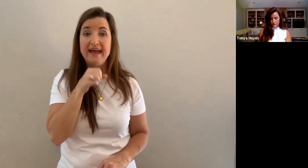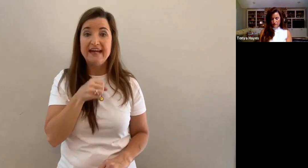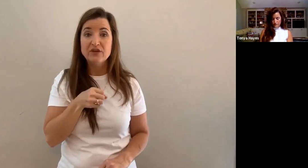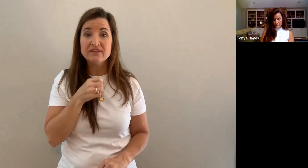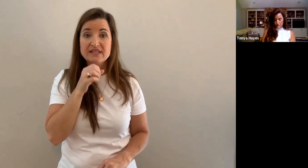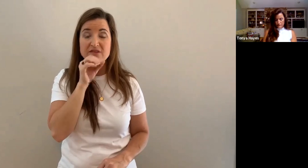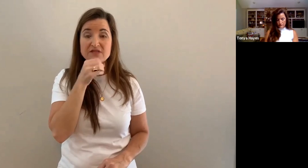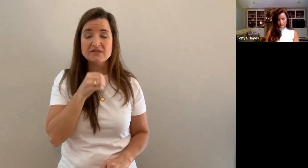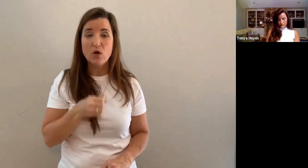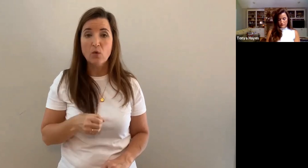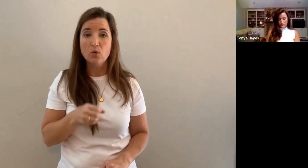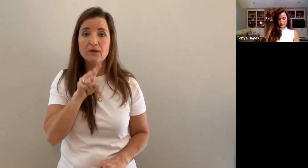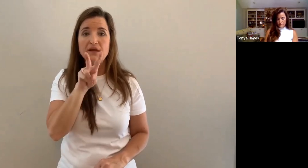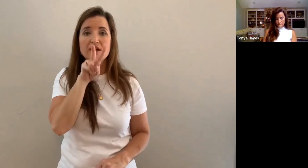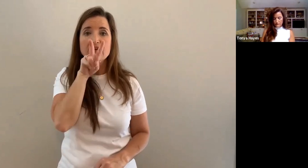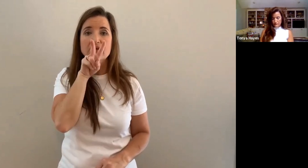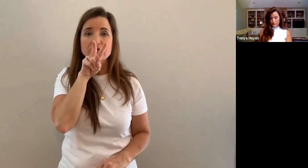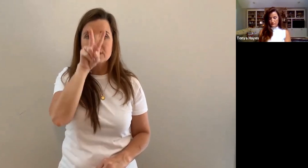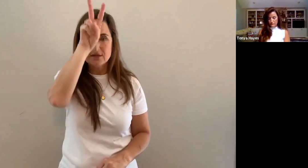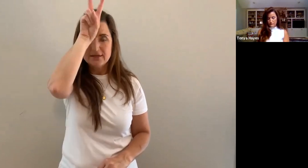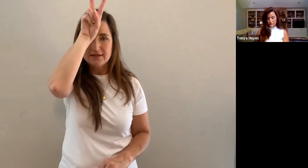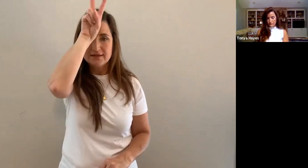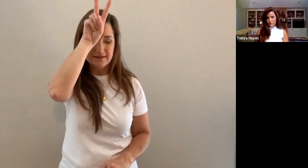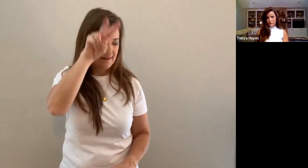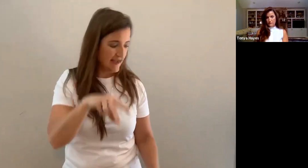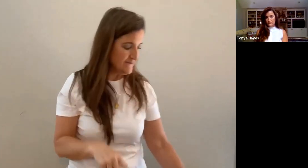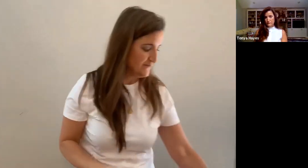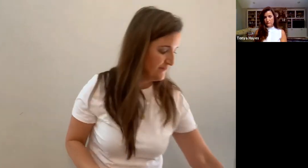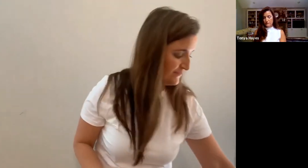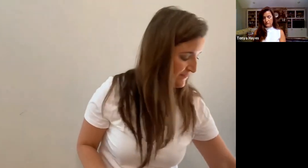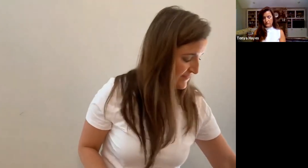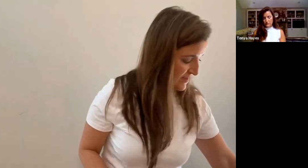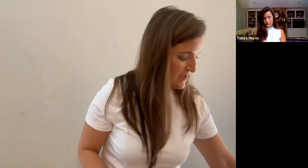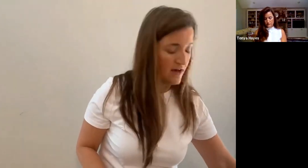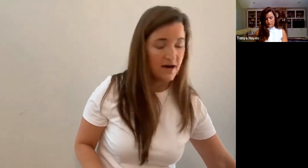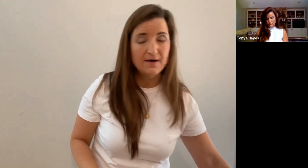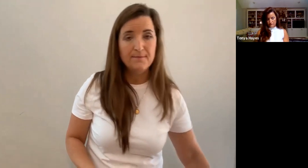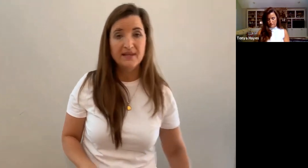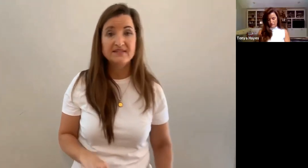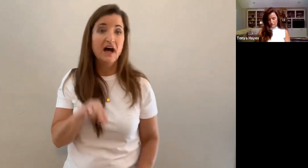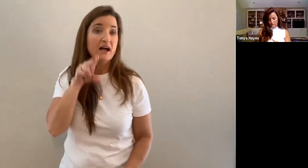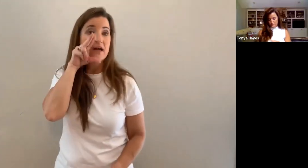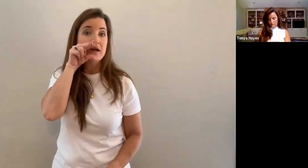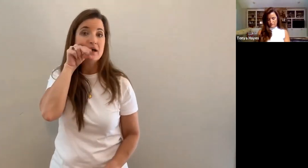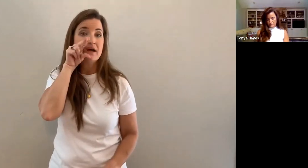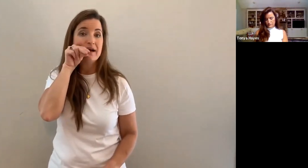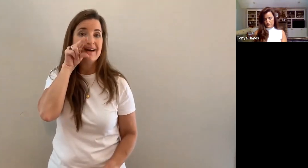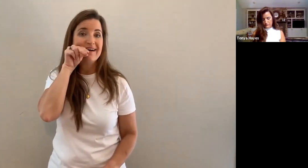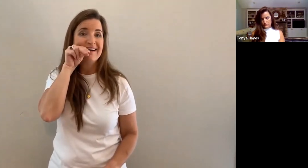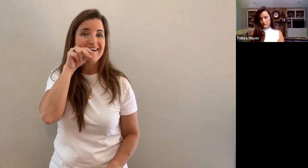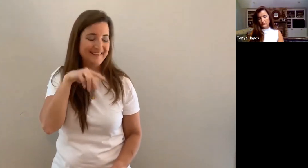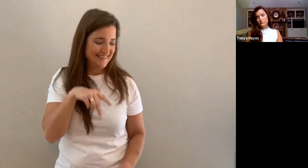goat's hair that's here. This is old, but goat. Okay. A duck.